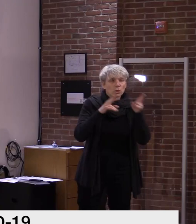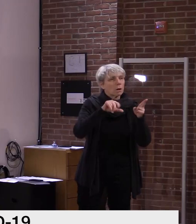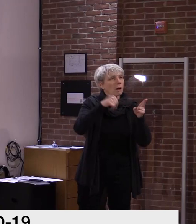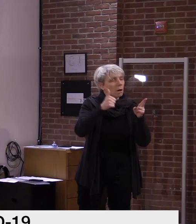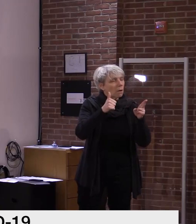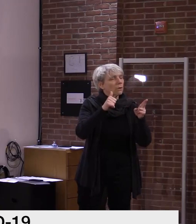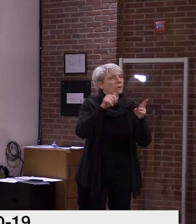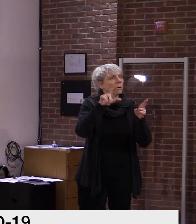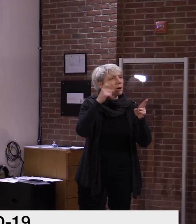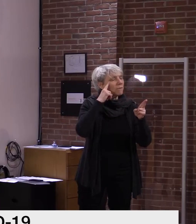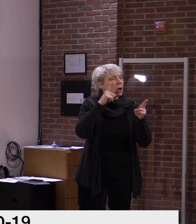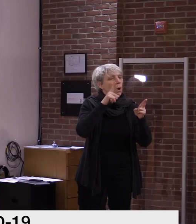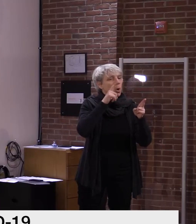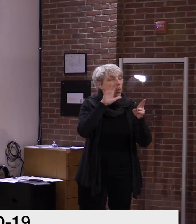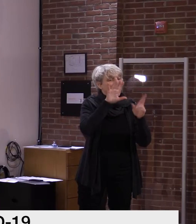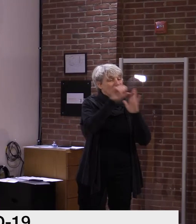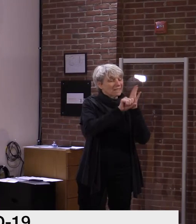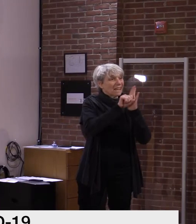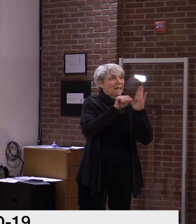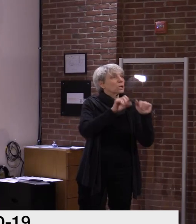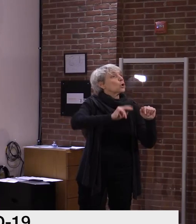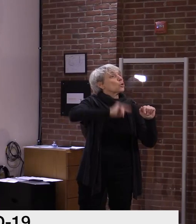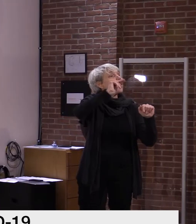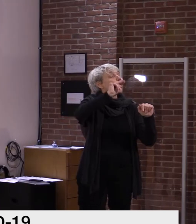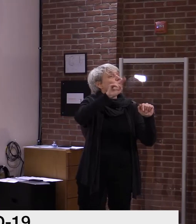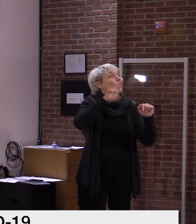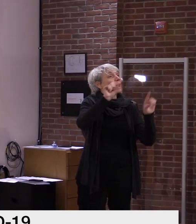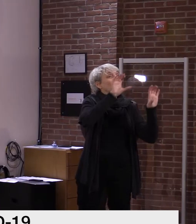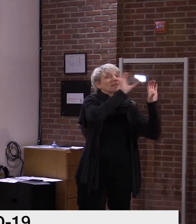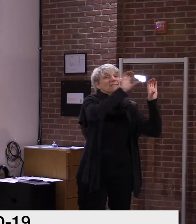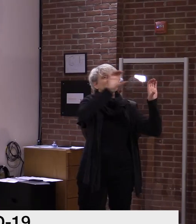border, on the northern border? I mean,